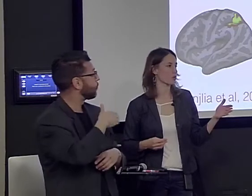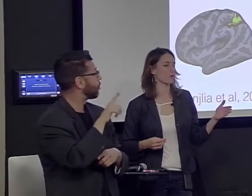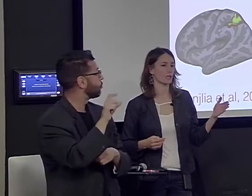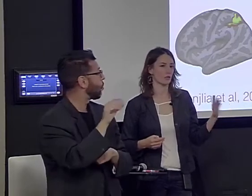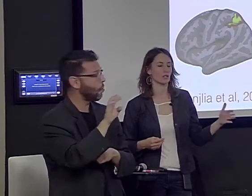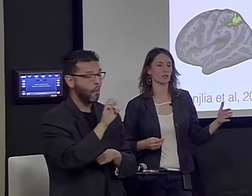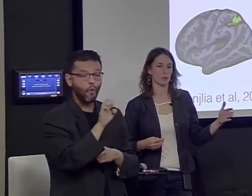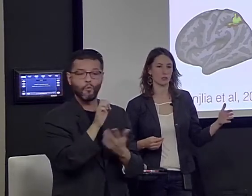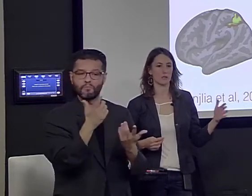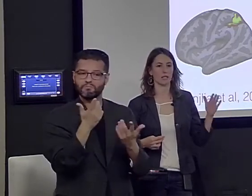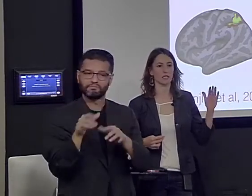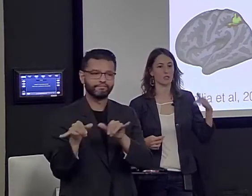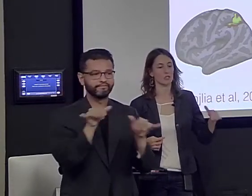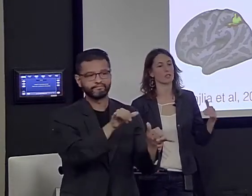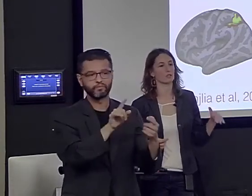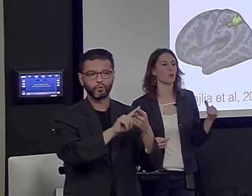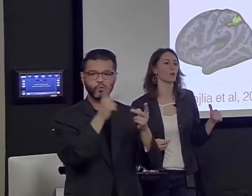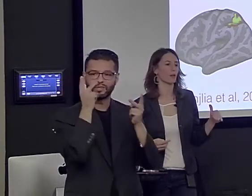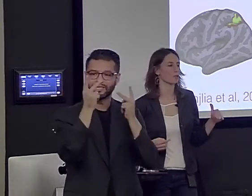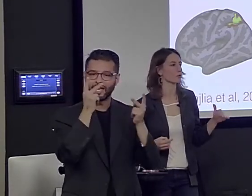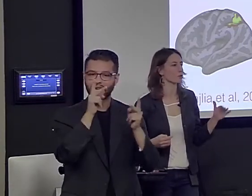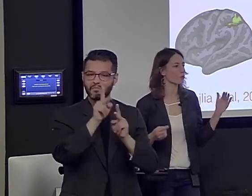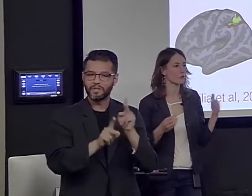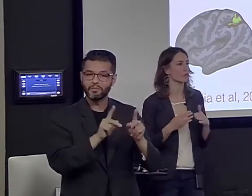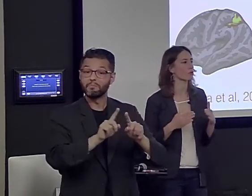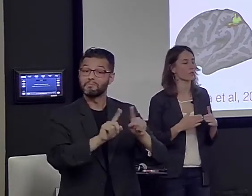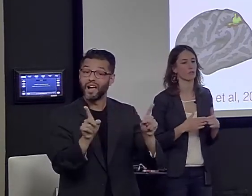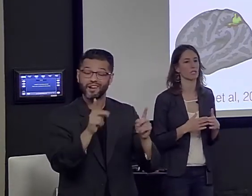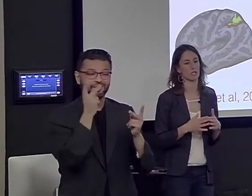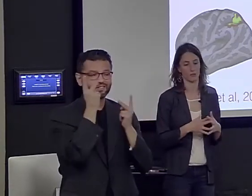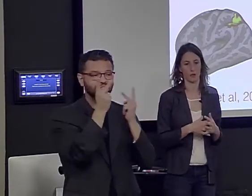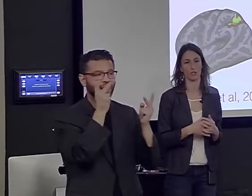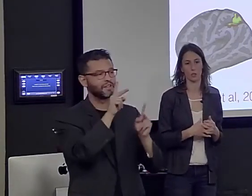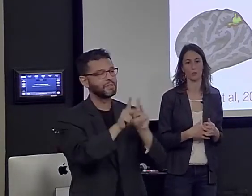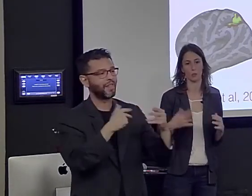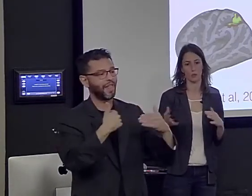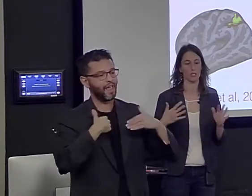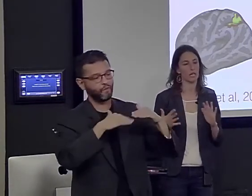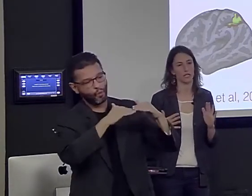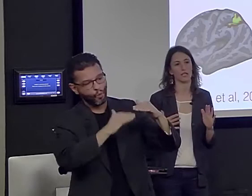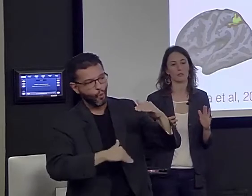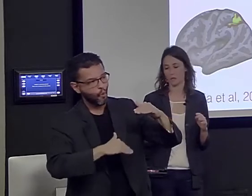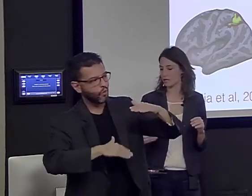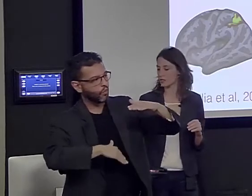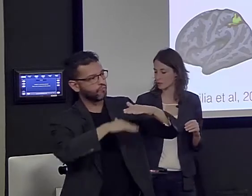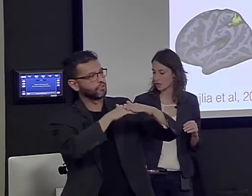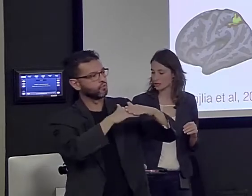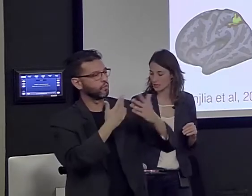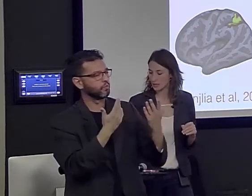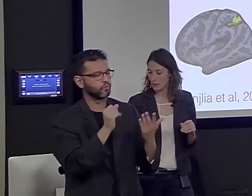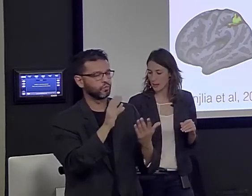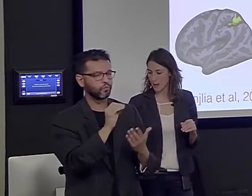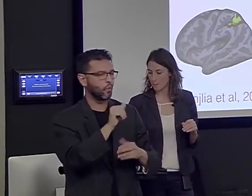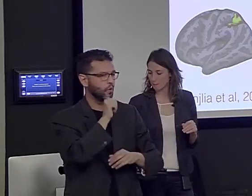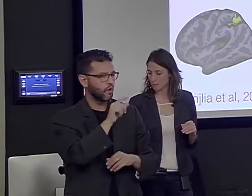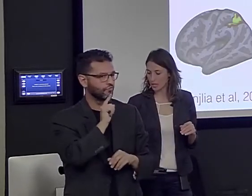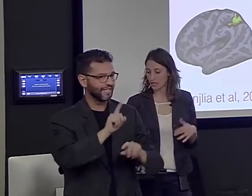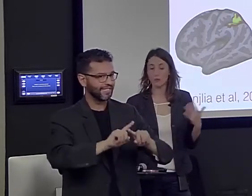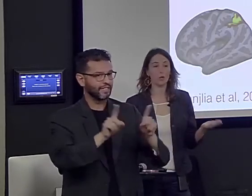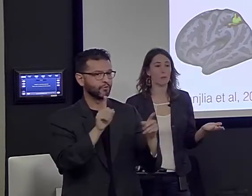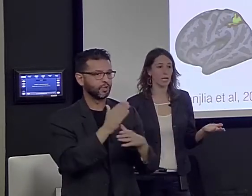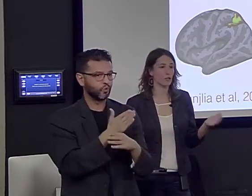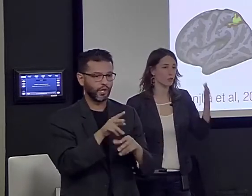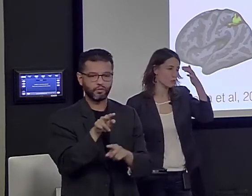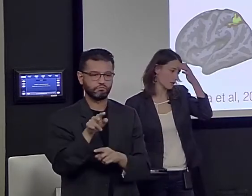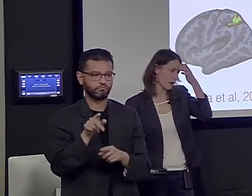also show these frontal lobe responses just at a lower threshold, so there's no difference in the frontal lobe between the sighted and the blind subjects. And